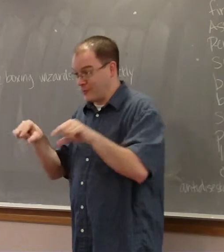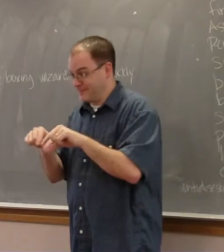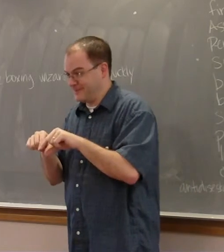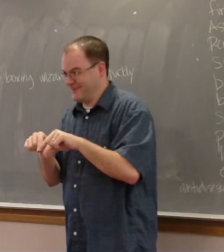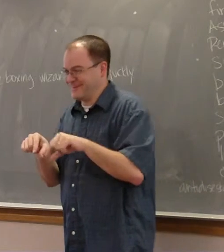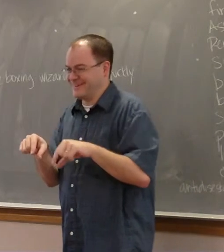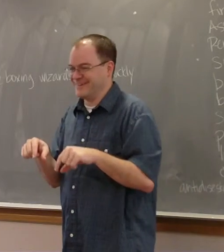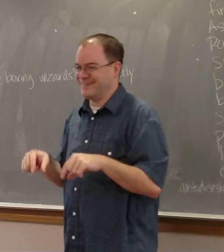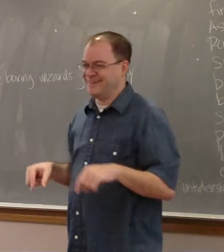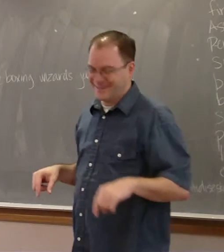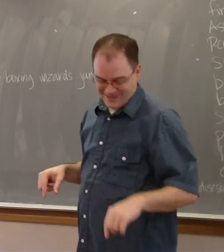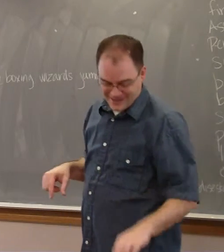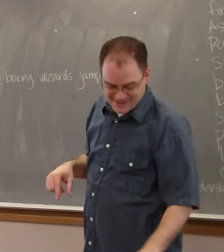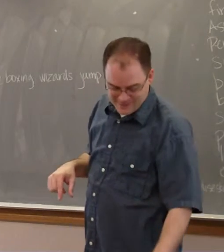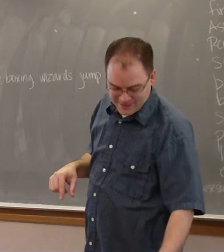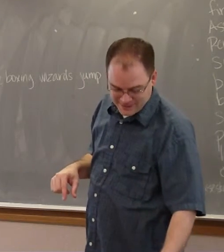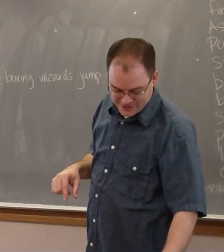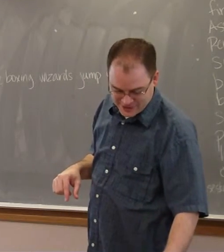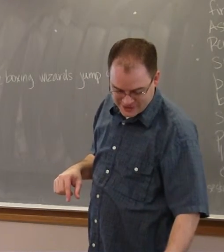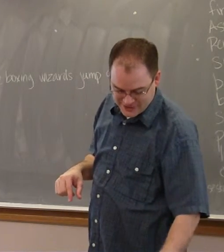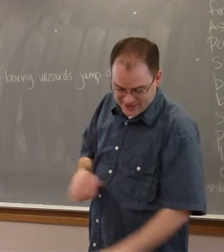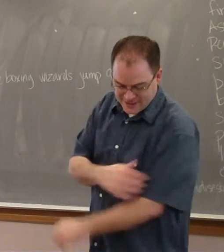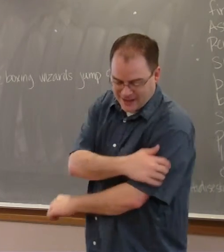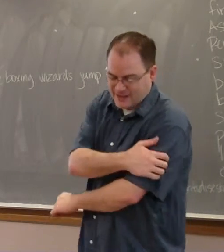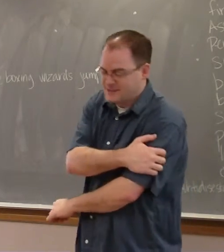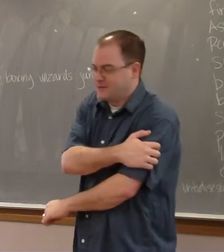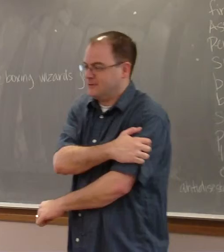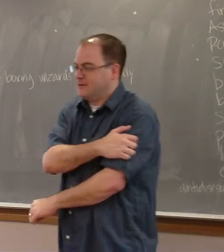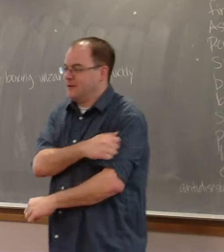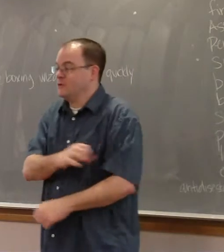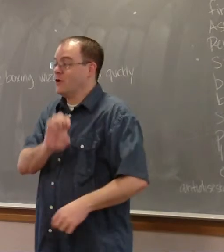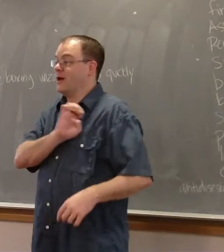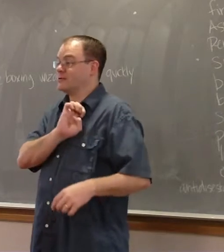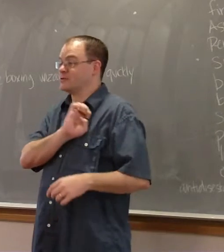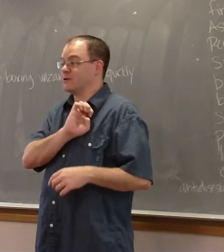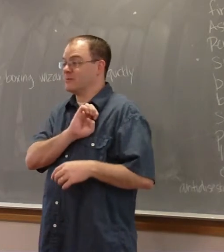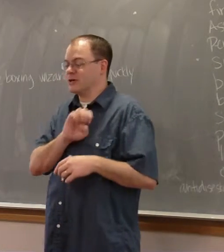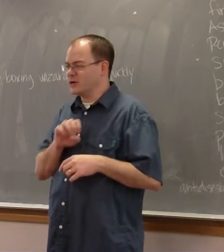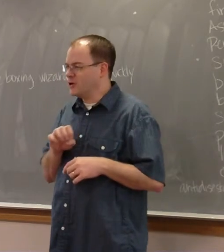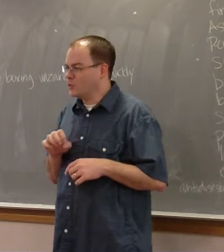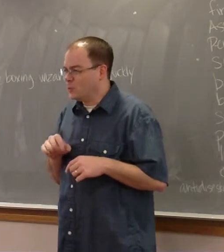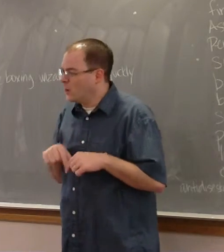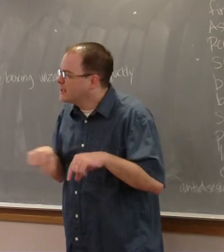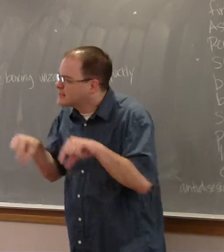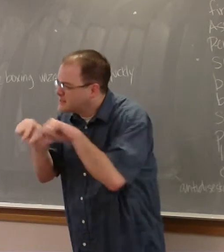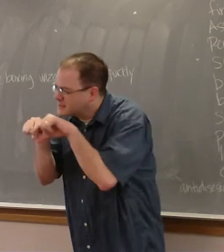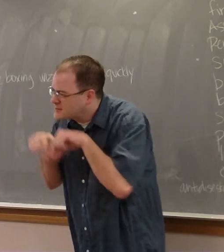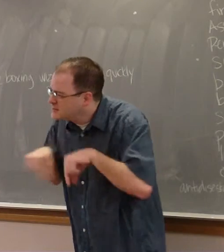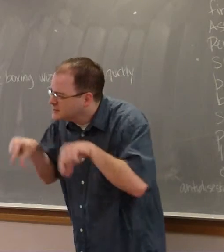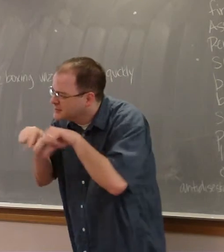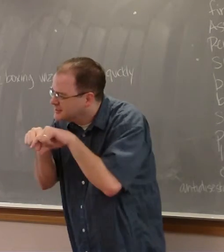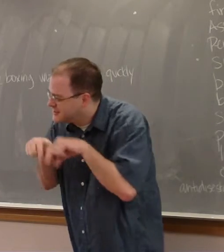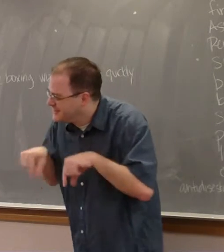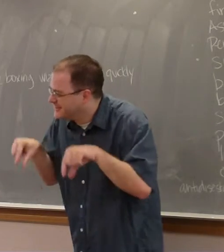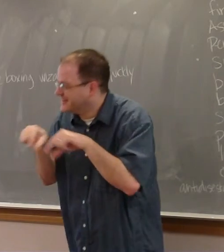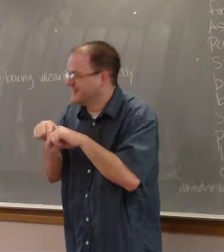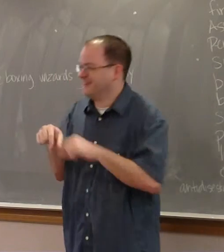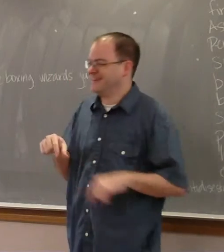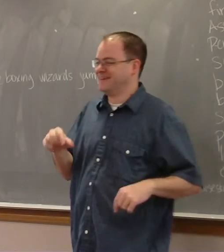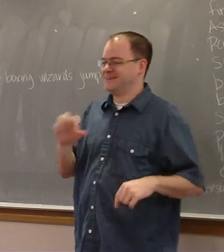quorum. Unless they've been in the church. Okay, so if you go elders quorum, they're going to go, what is this?